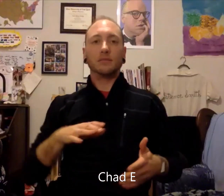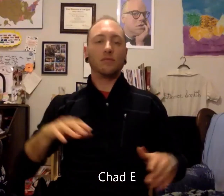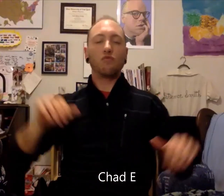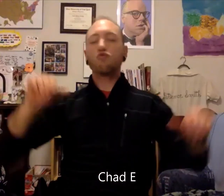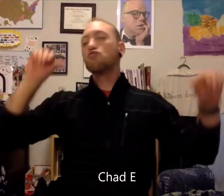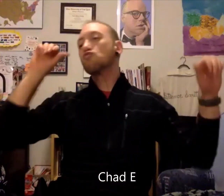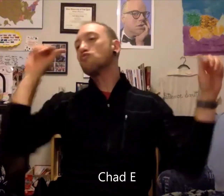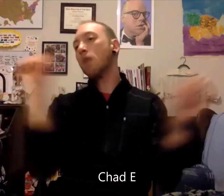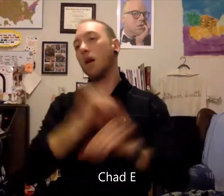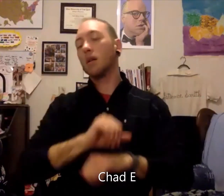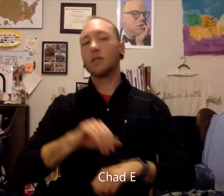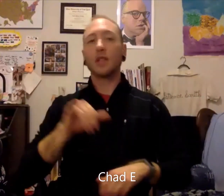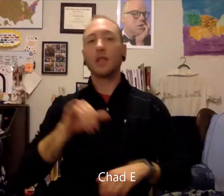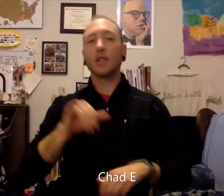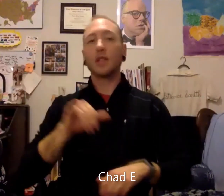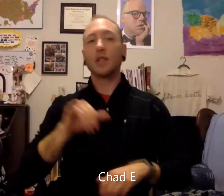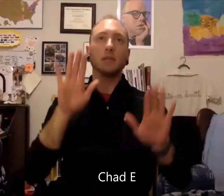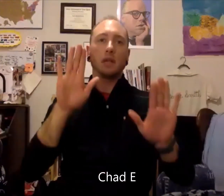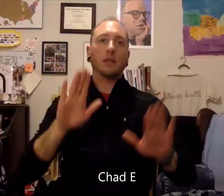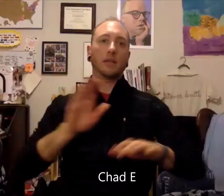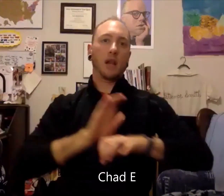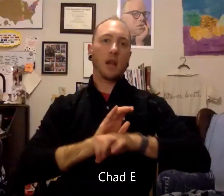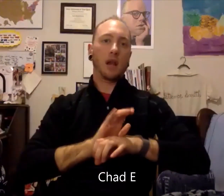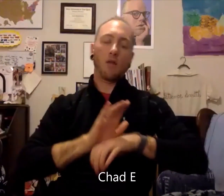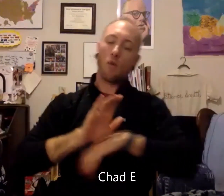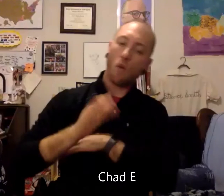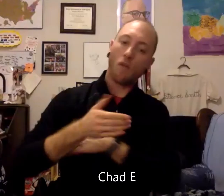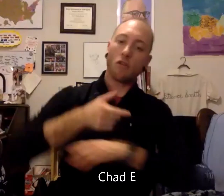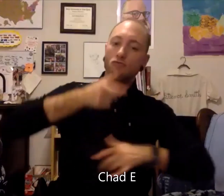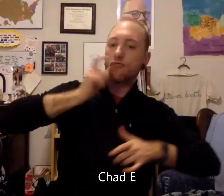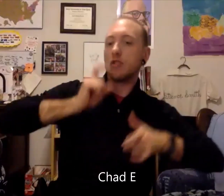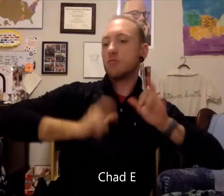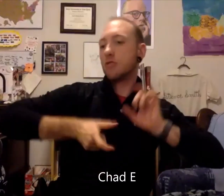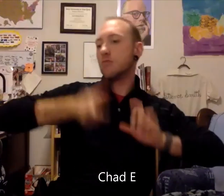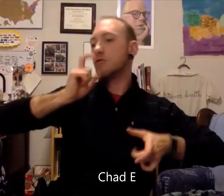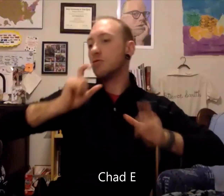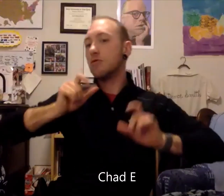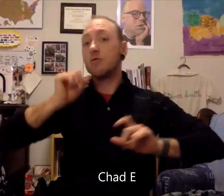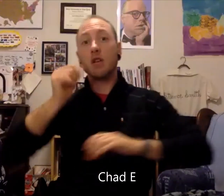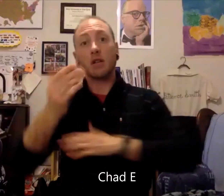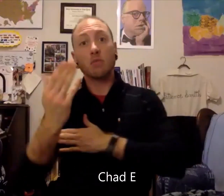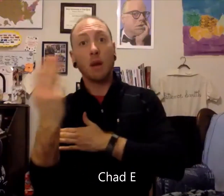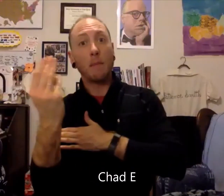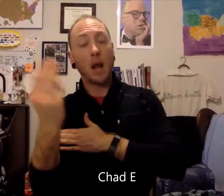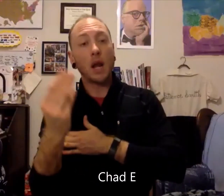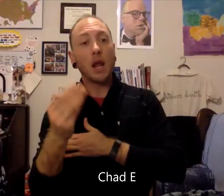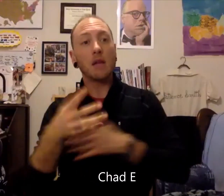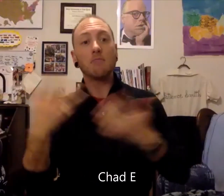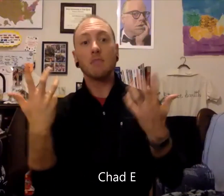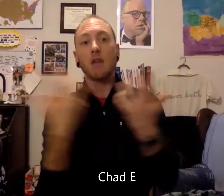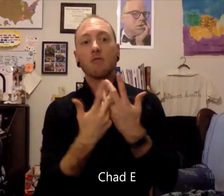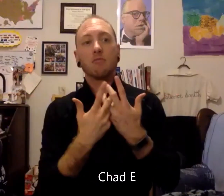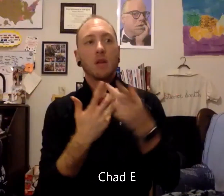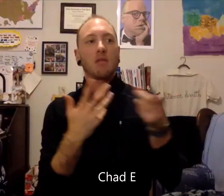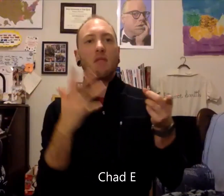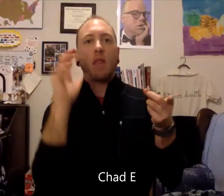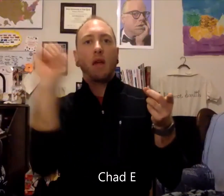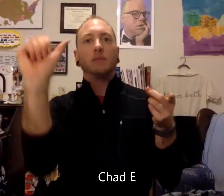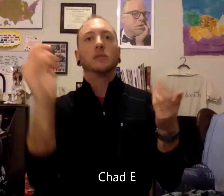and like I said, drank all night long. And Monday morning came, and my roommate had left. He was in school,